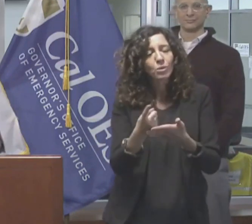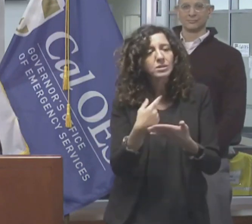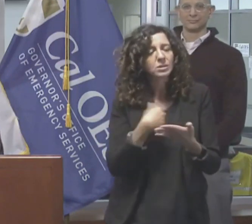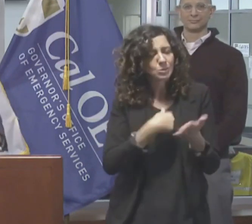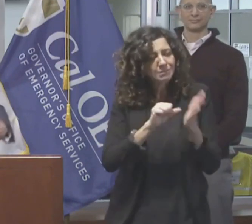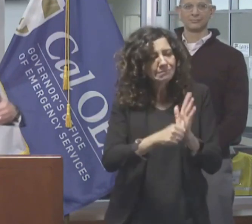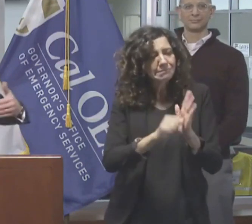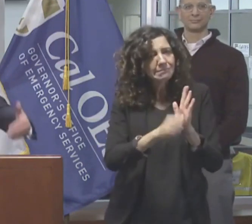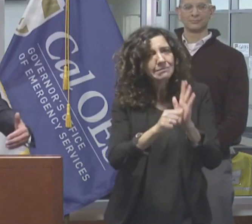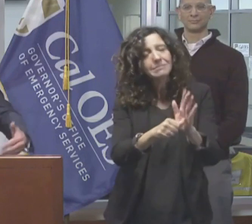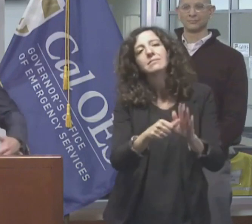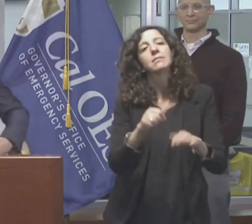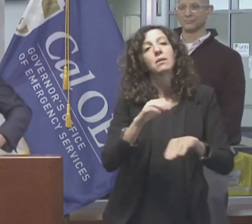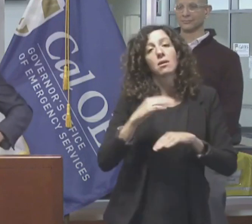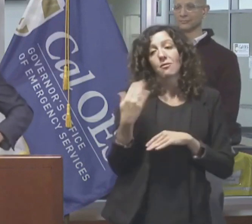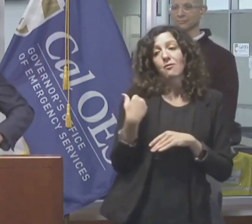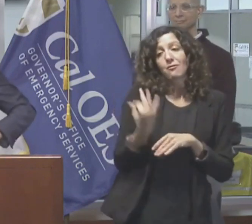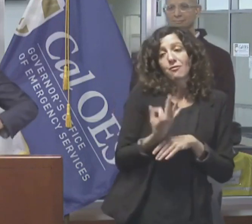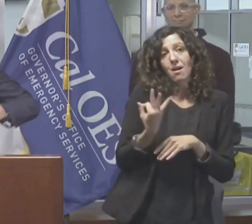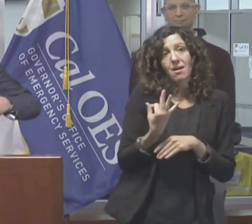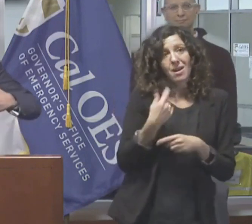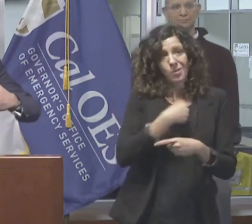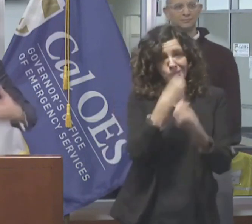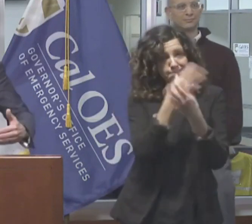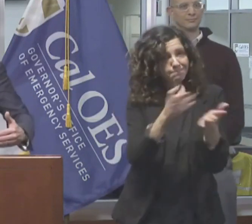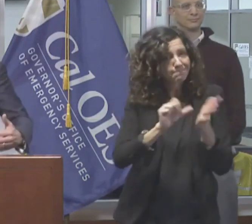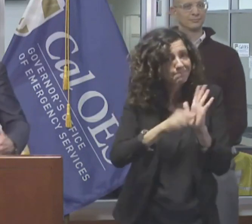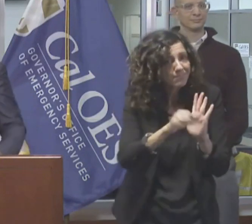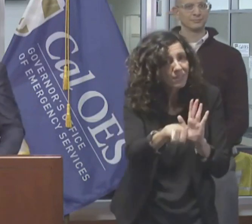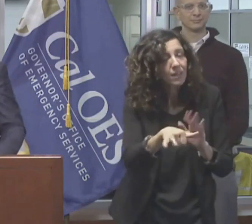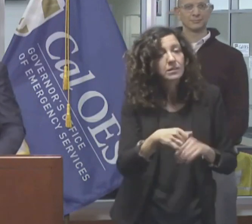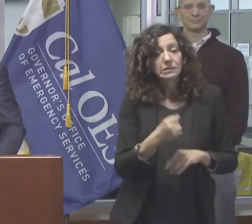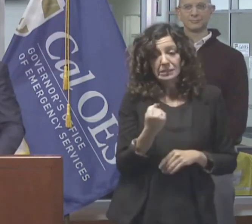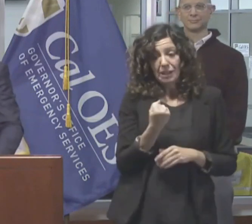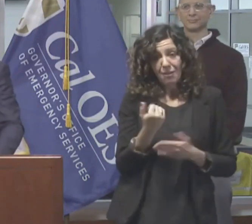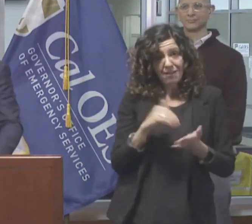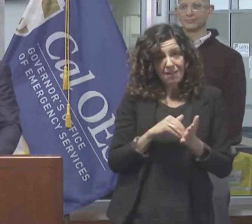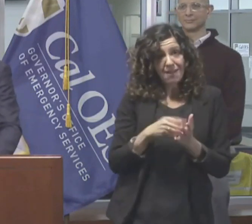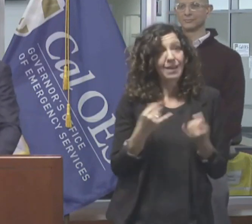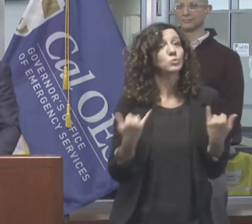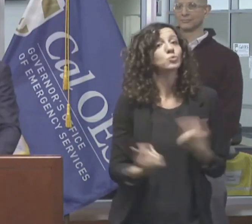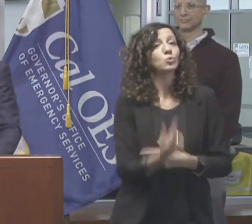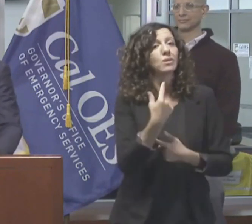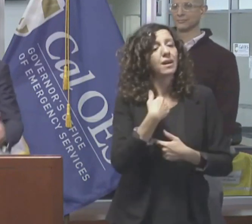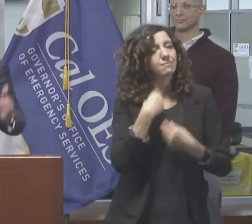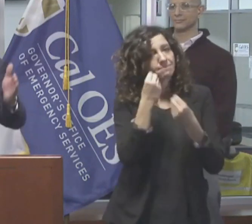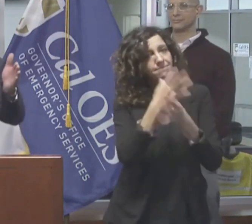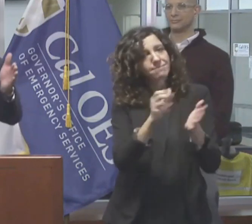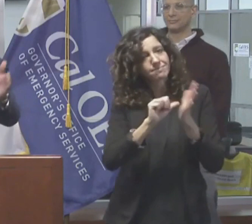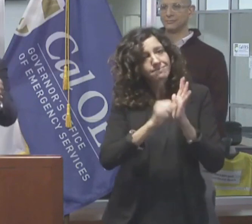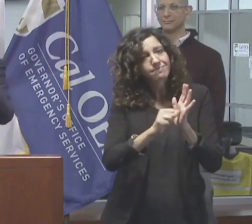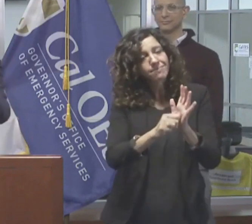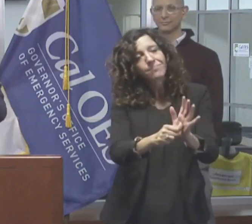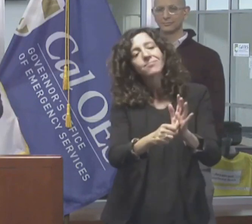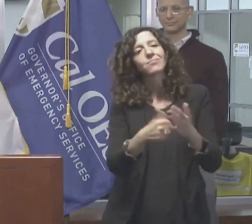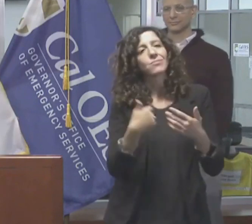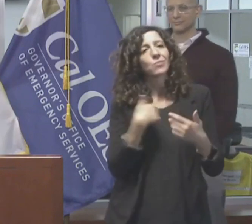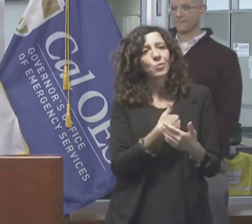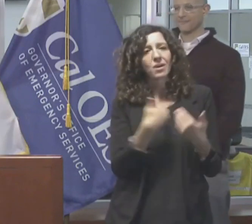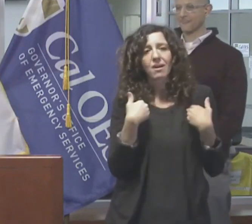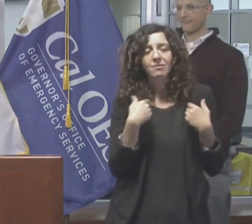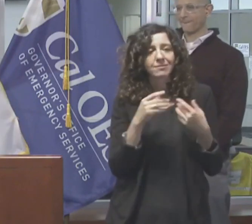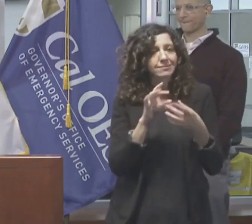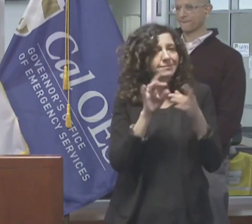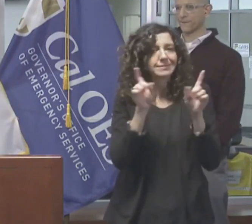put out on Friday, guidance we put out on Saturday, and guidance I'm putting out today. There's a narrative and a